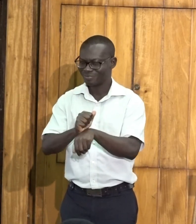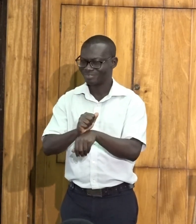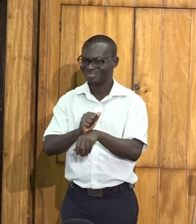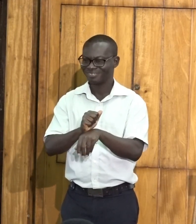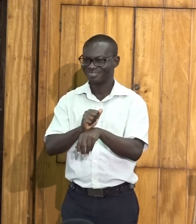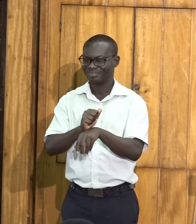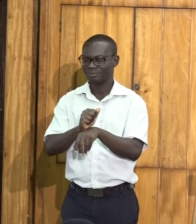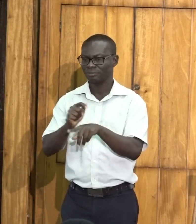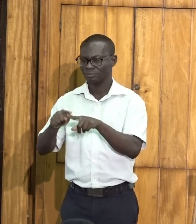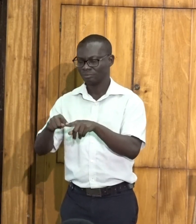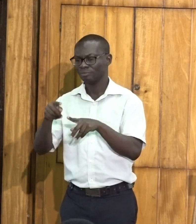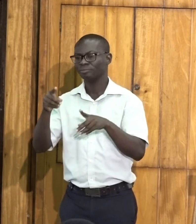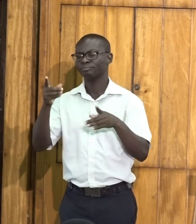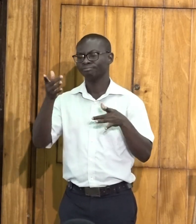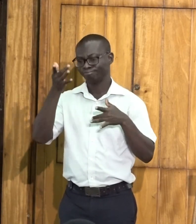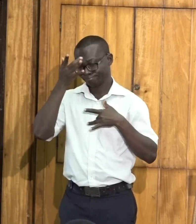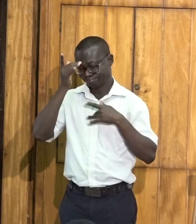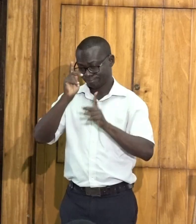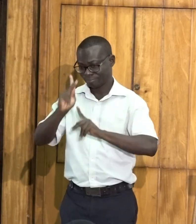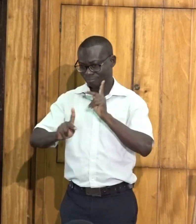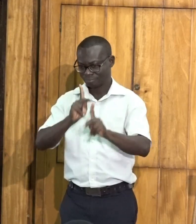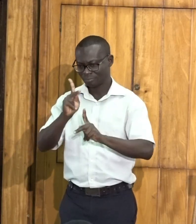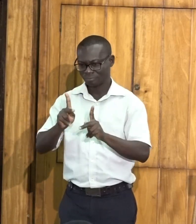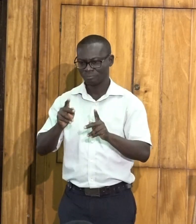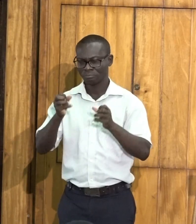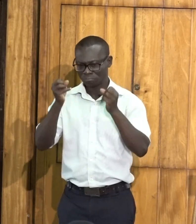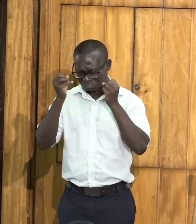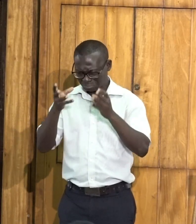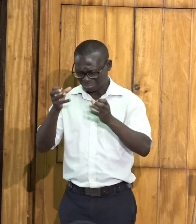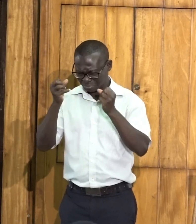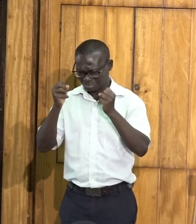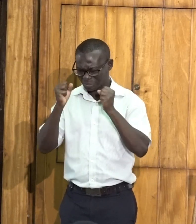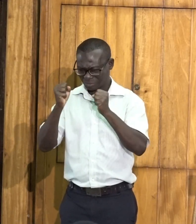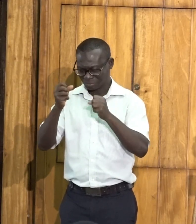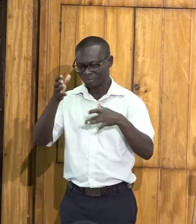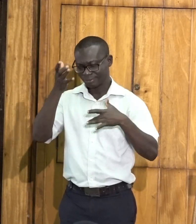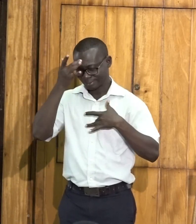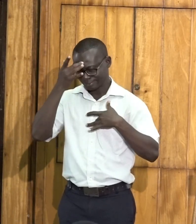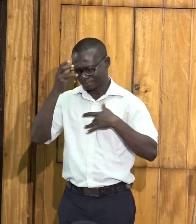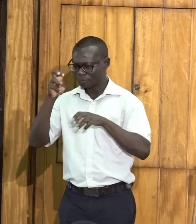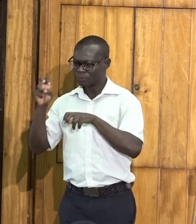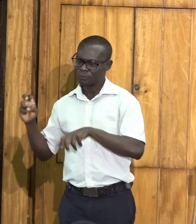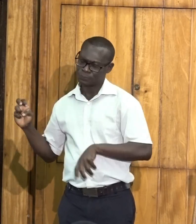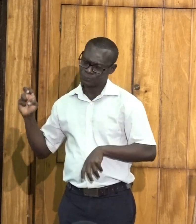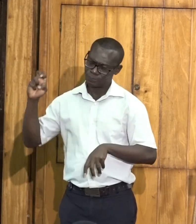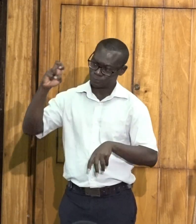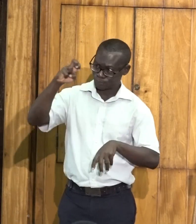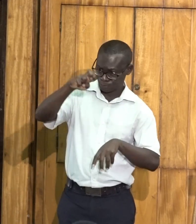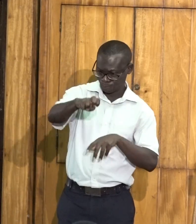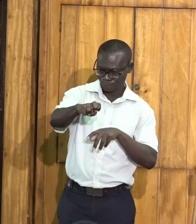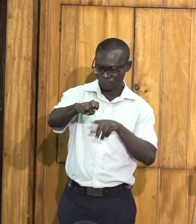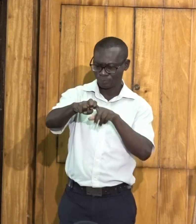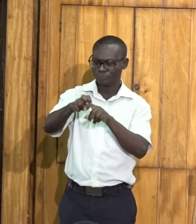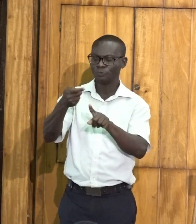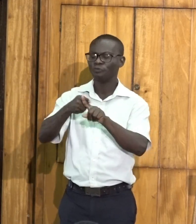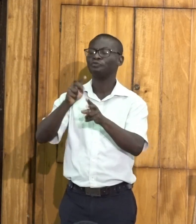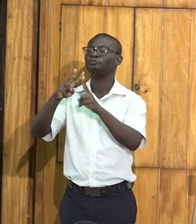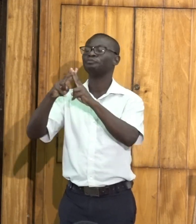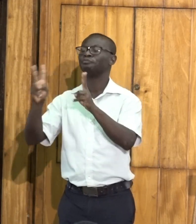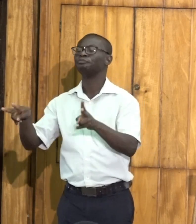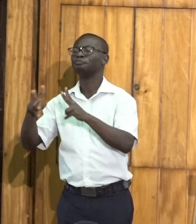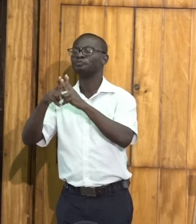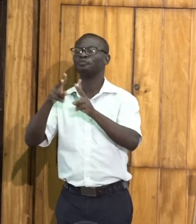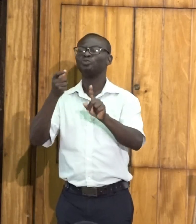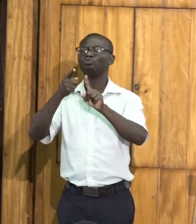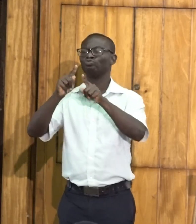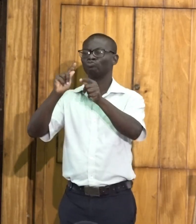patients. Also, the very sick patients who had to travel from the villages and long